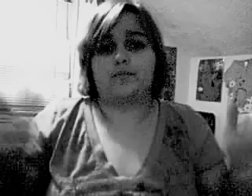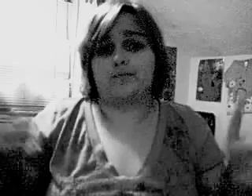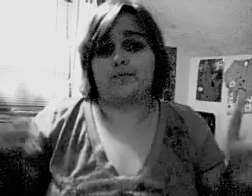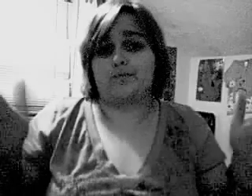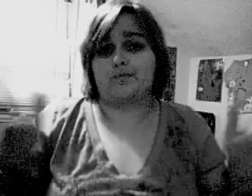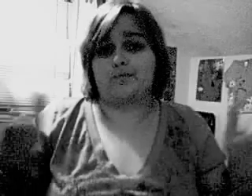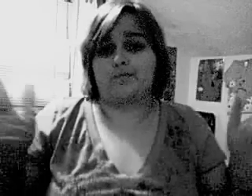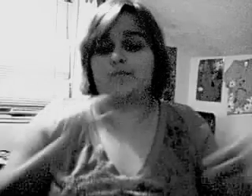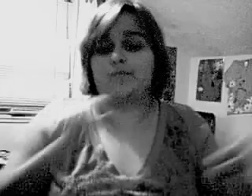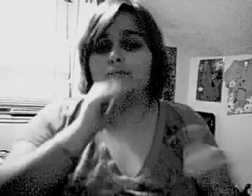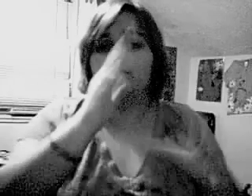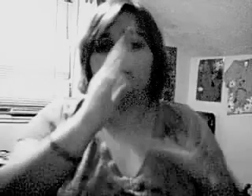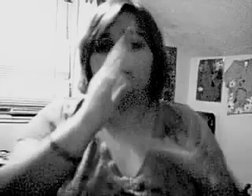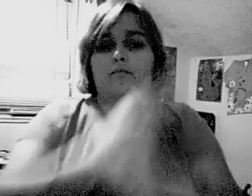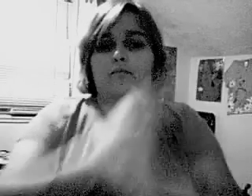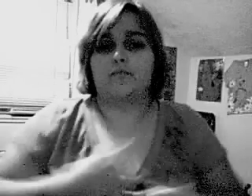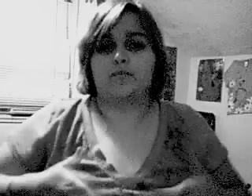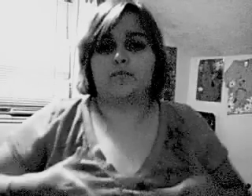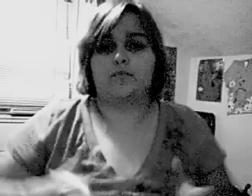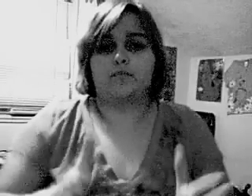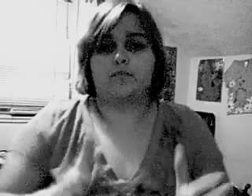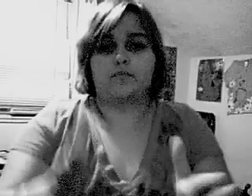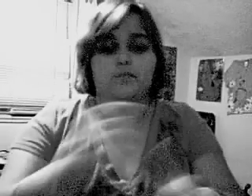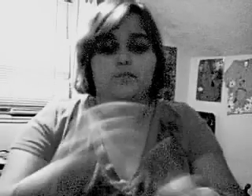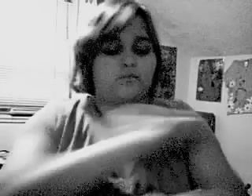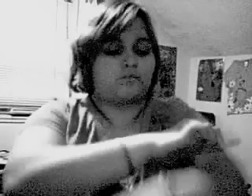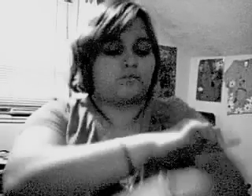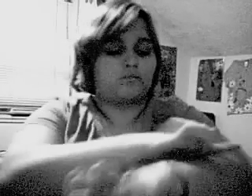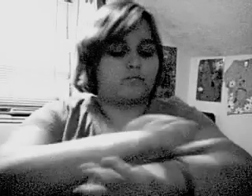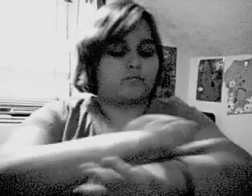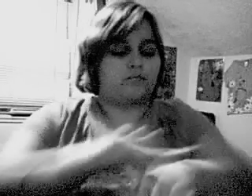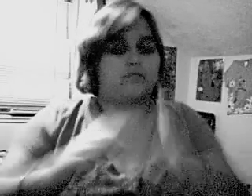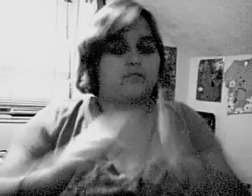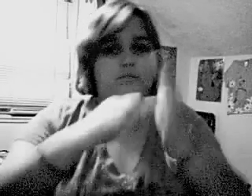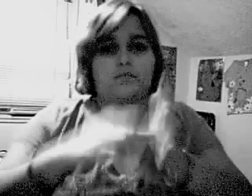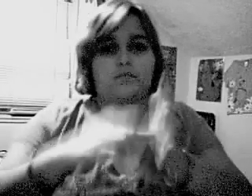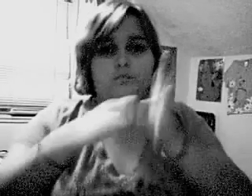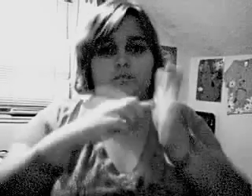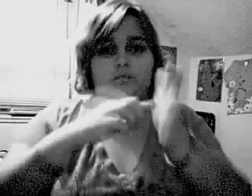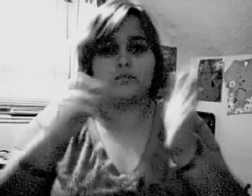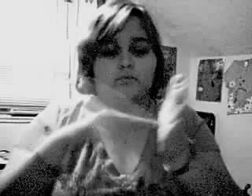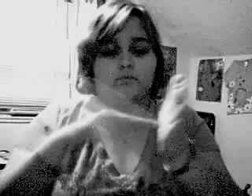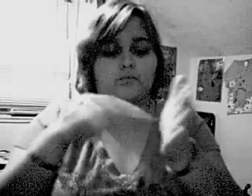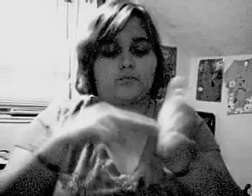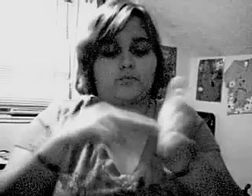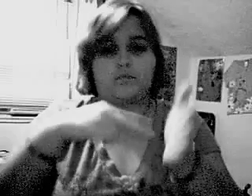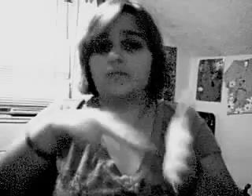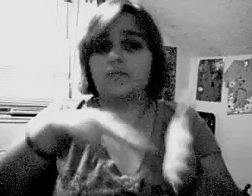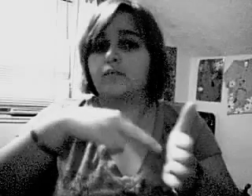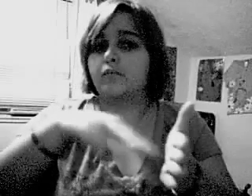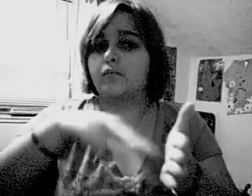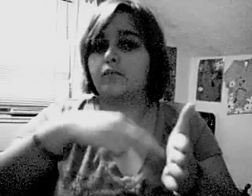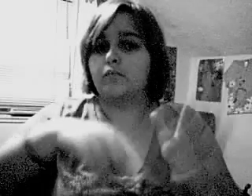Flipping your fins, you don't get too far. Legs are required for jumping, dancing,